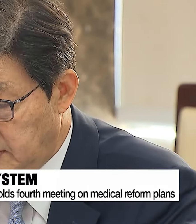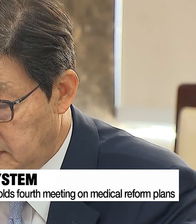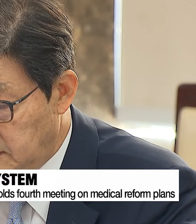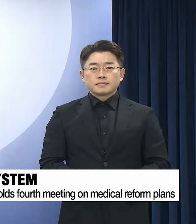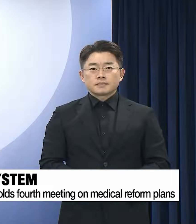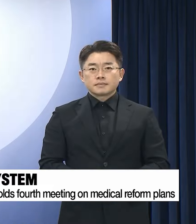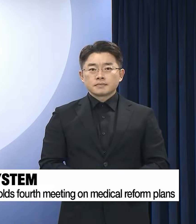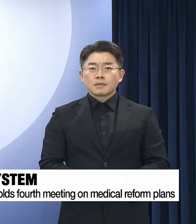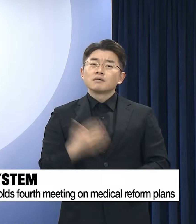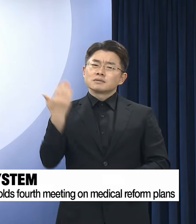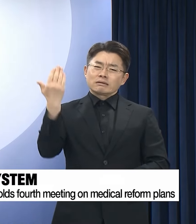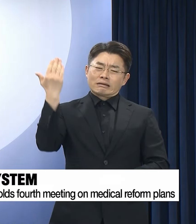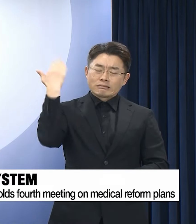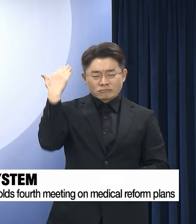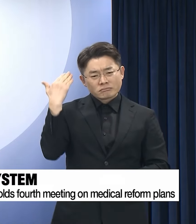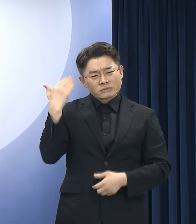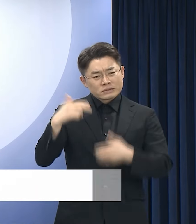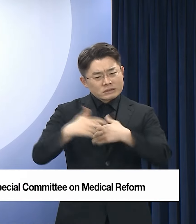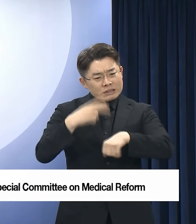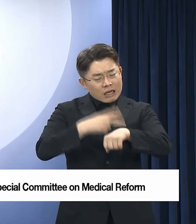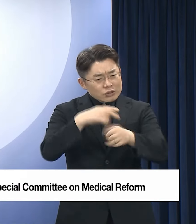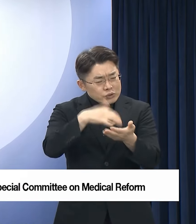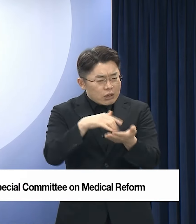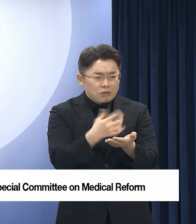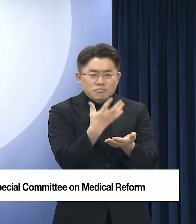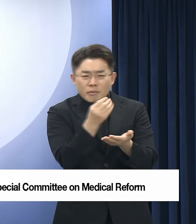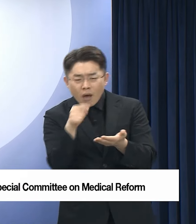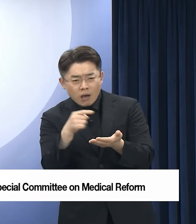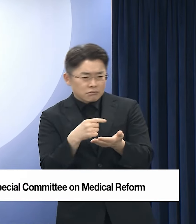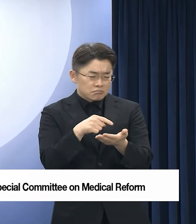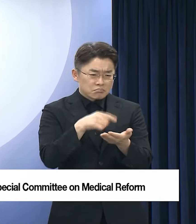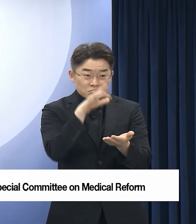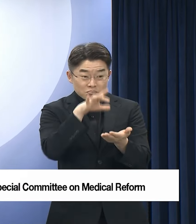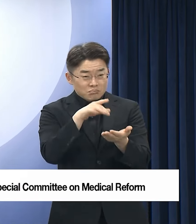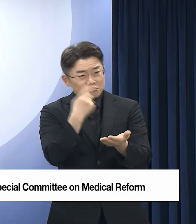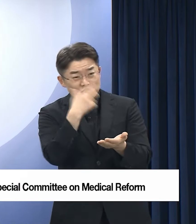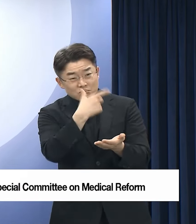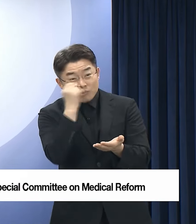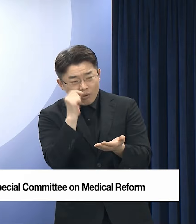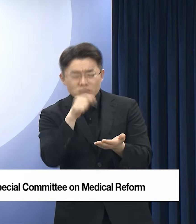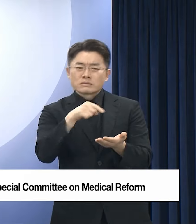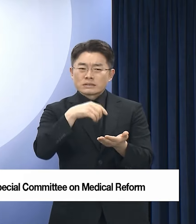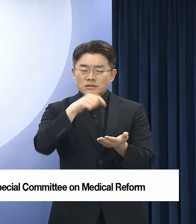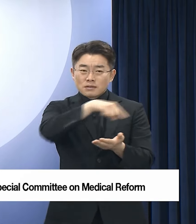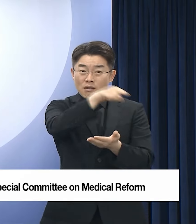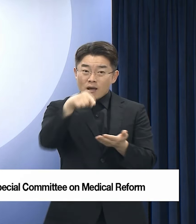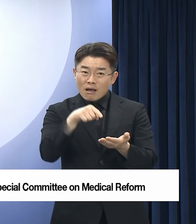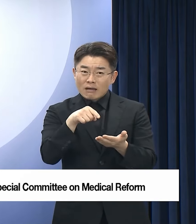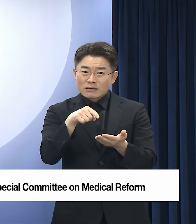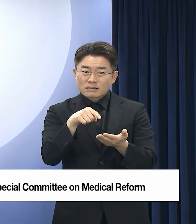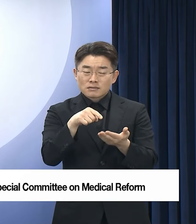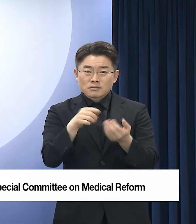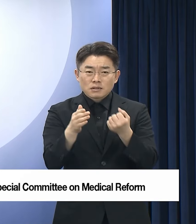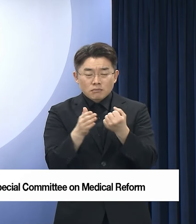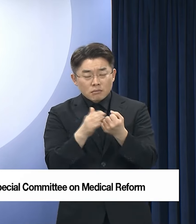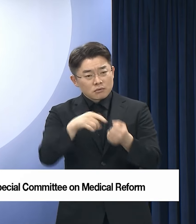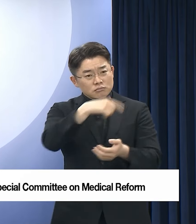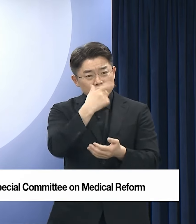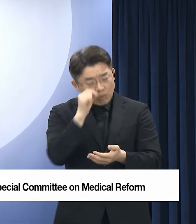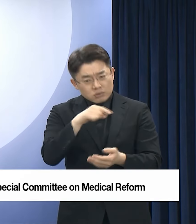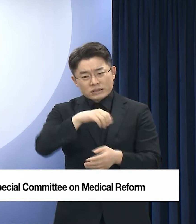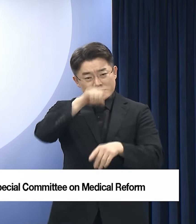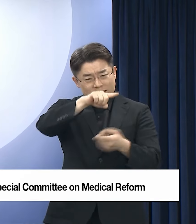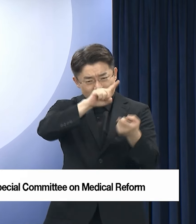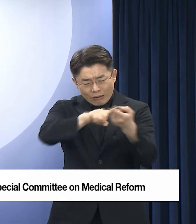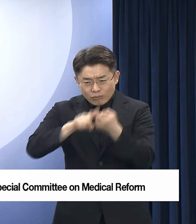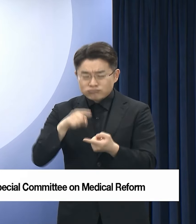minister. Conducting estimates through research as needed for the supply of medical personnel and workforce policy decisions has frequently